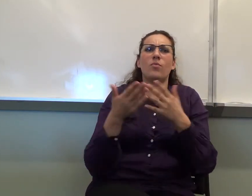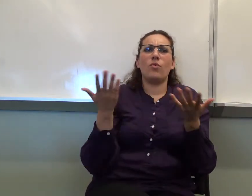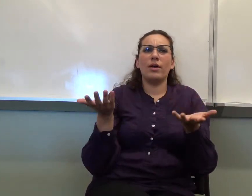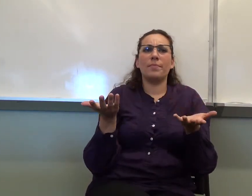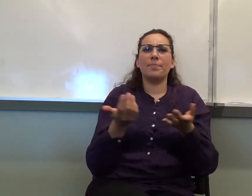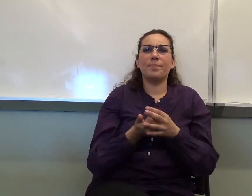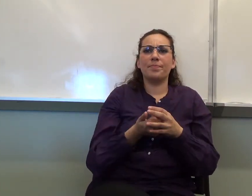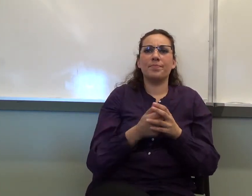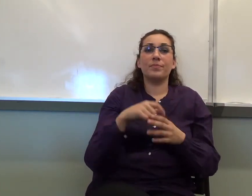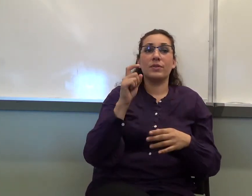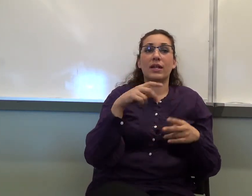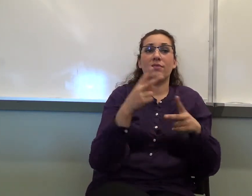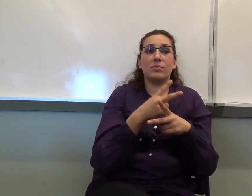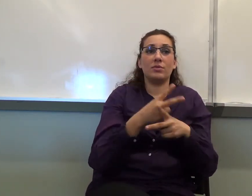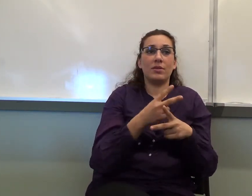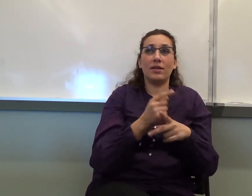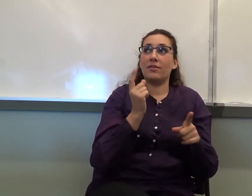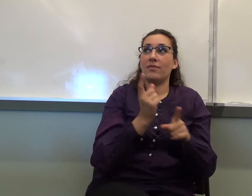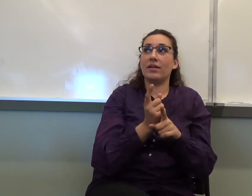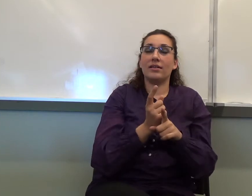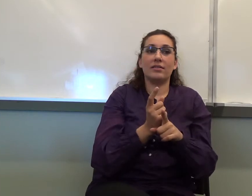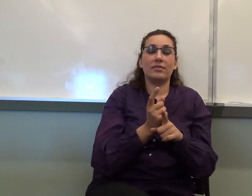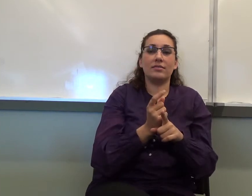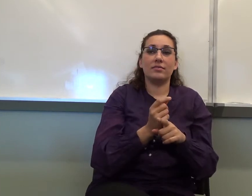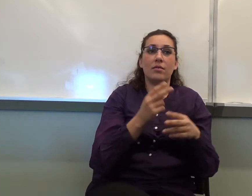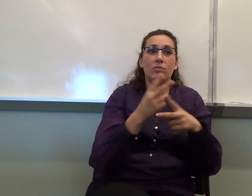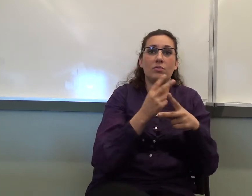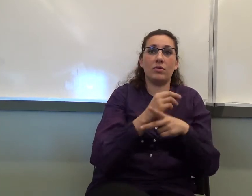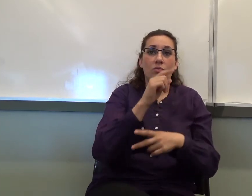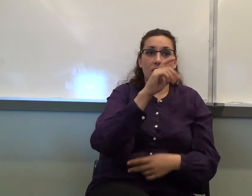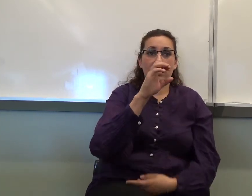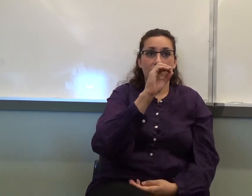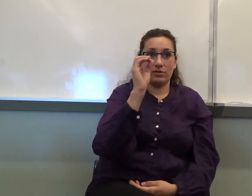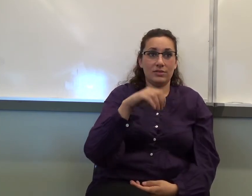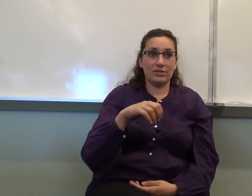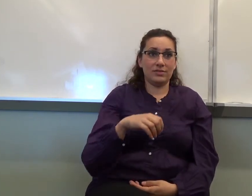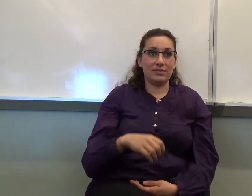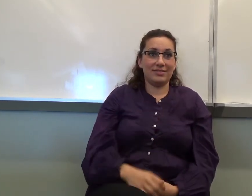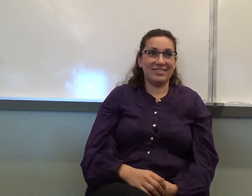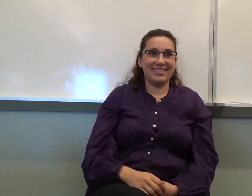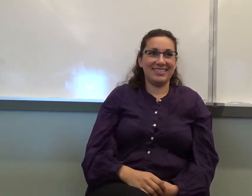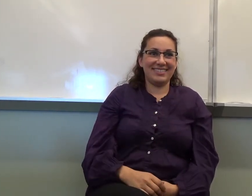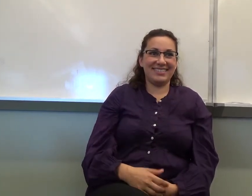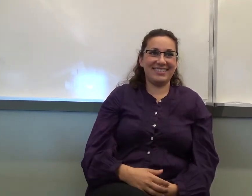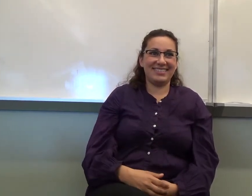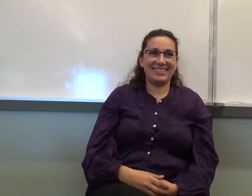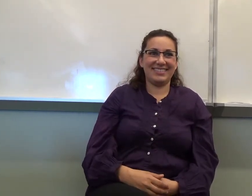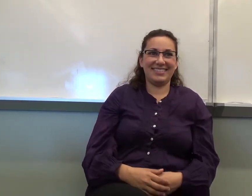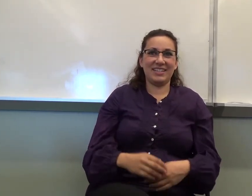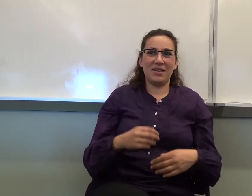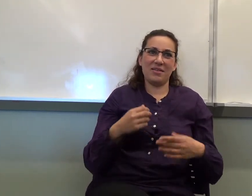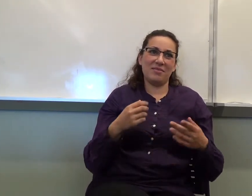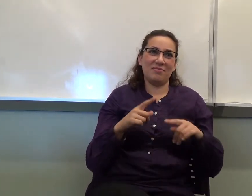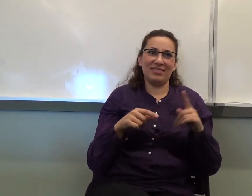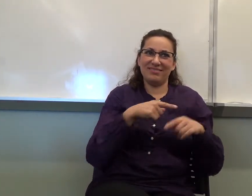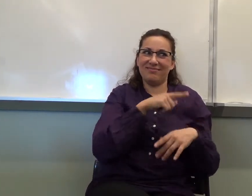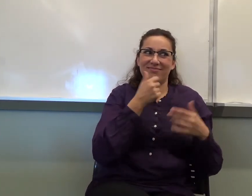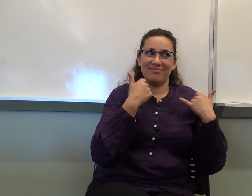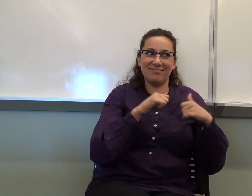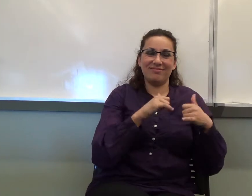to multiply by 100%, so we're going to move that decimal point over 2 places, and so this